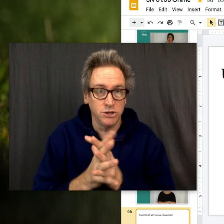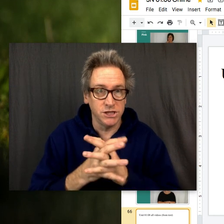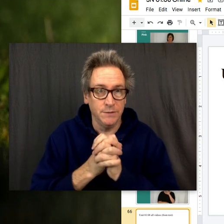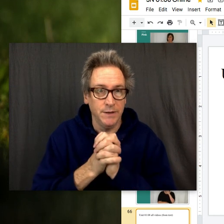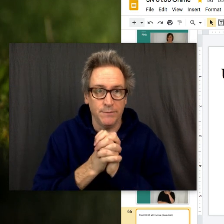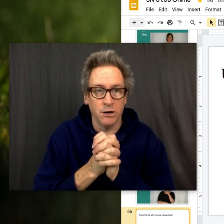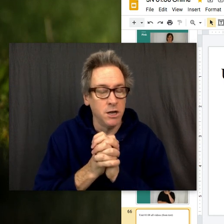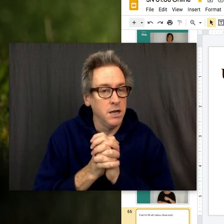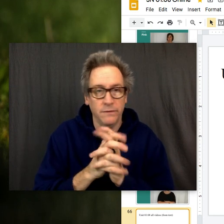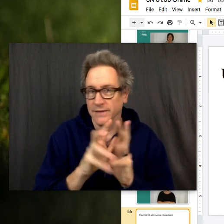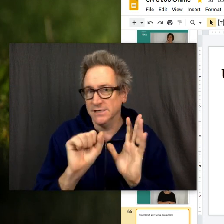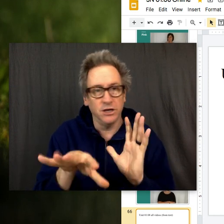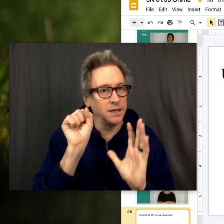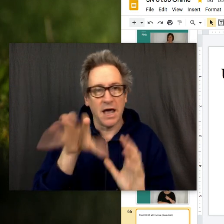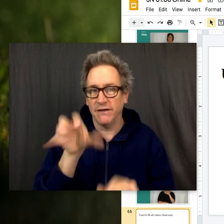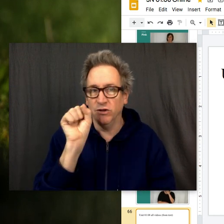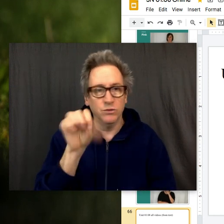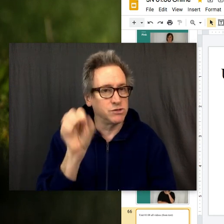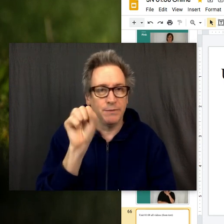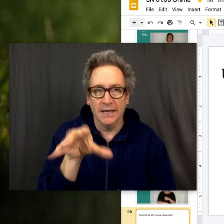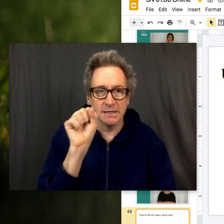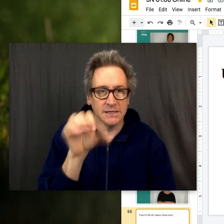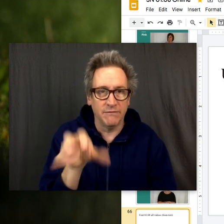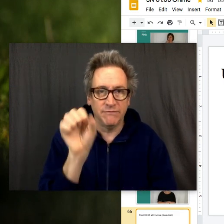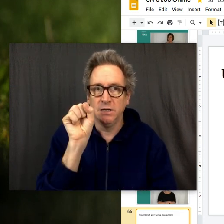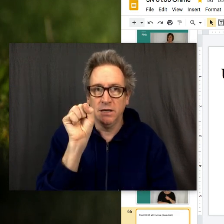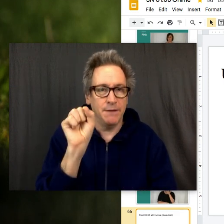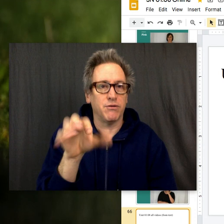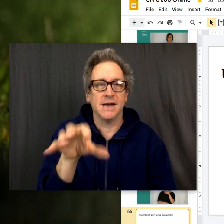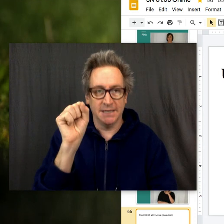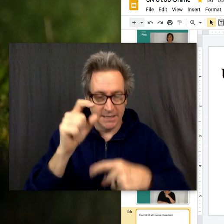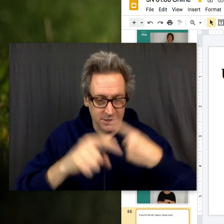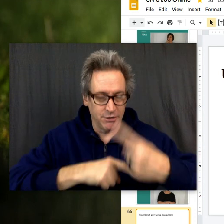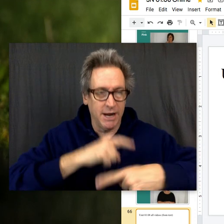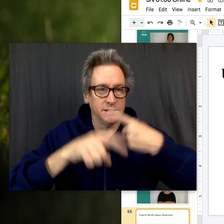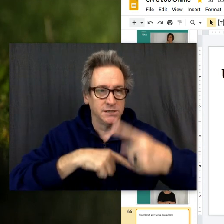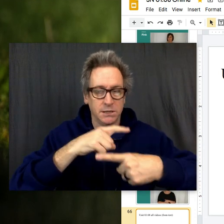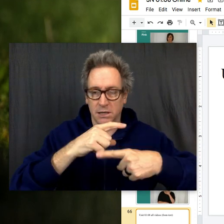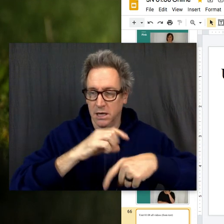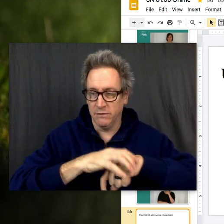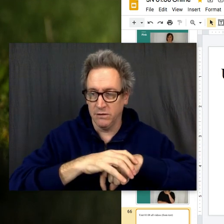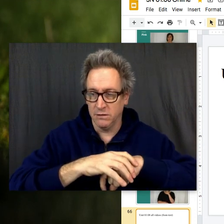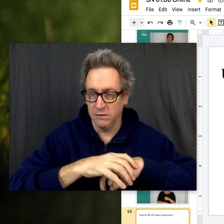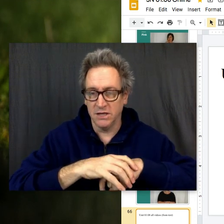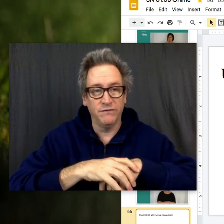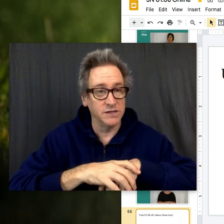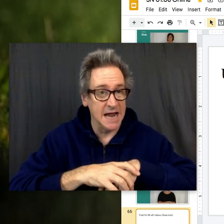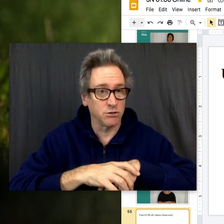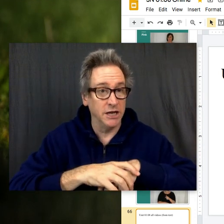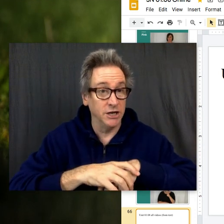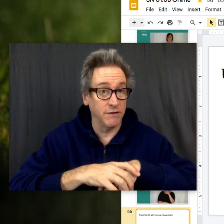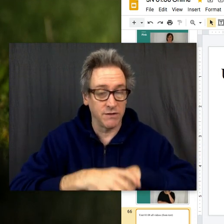So just to be prepared, this is going to be a lot of you just repeating stuff and practicing it till your hands, till it